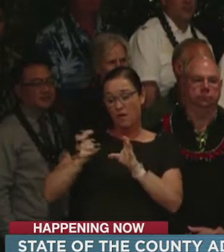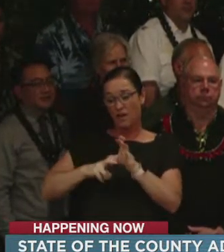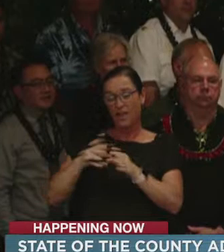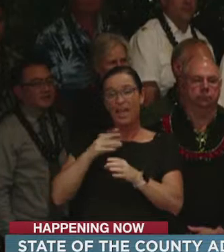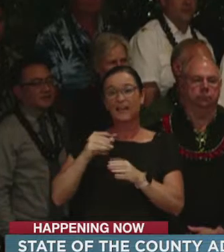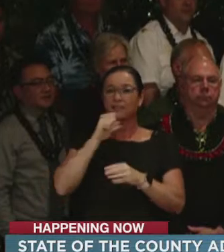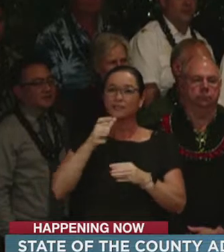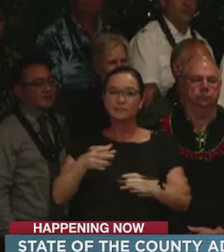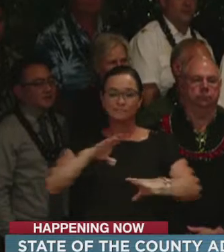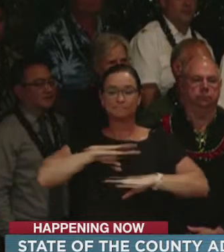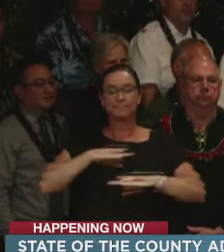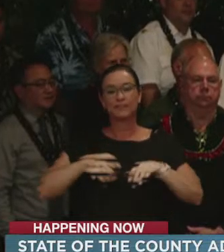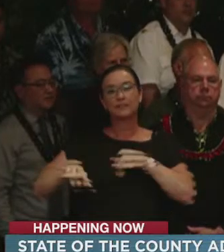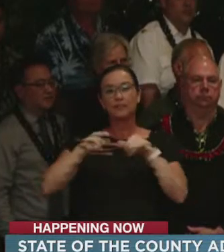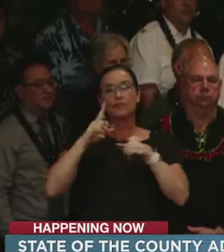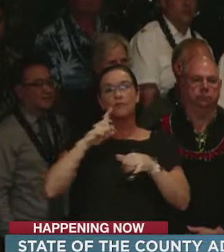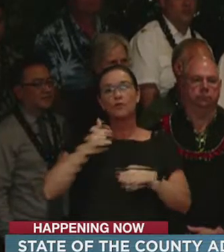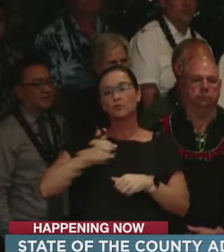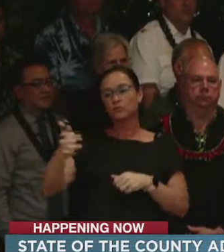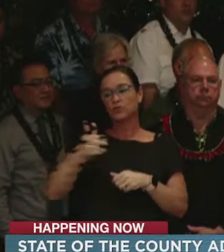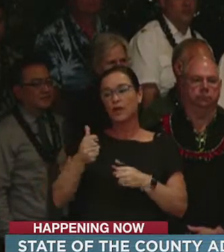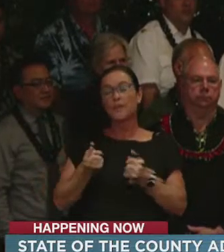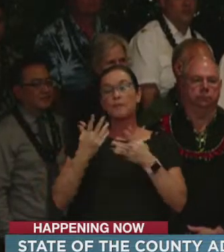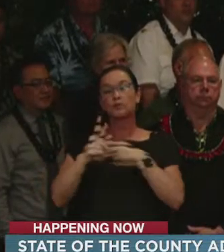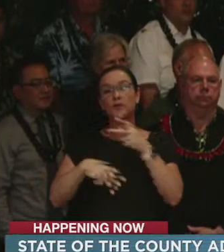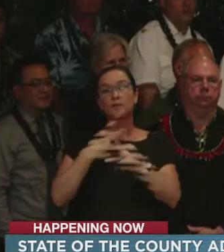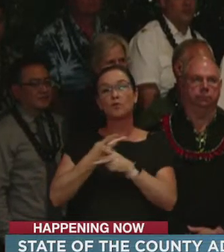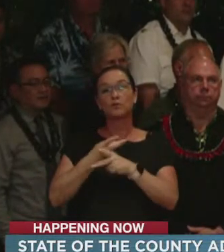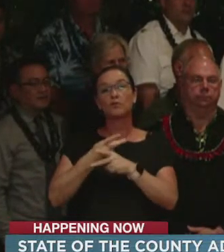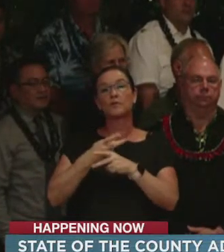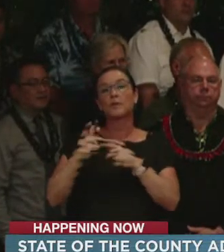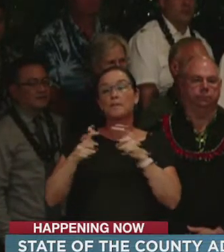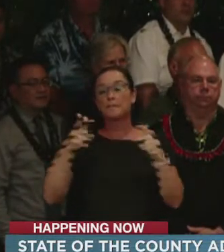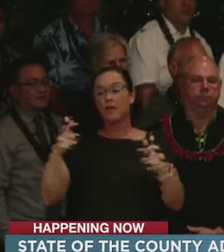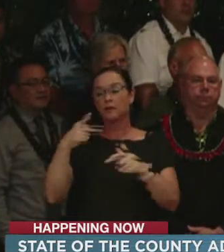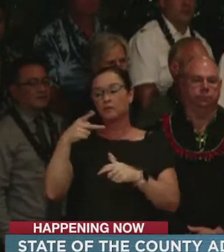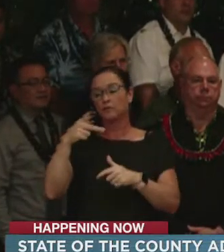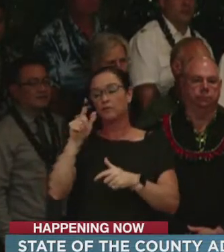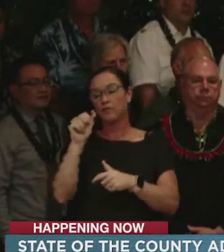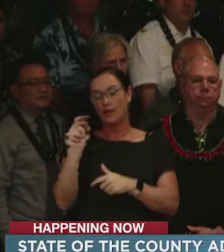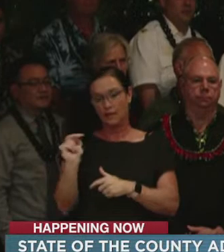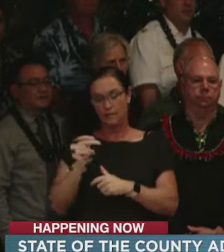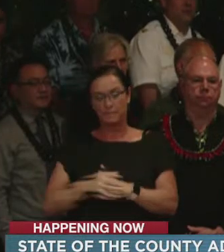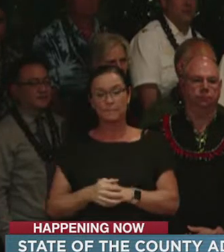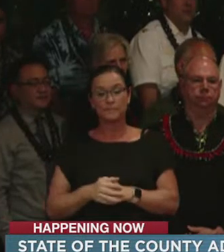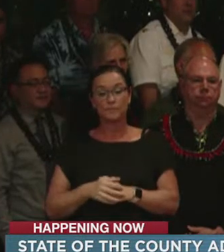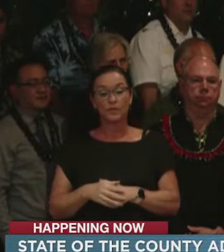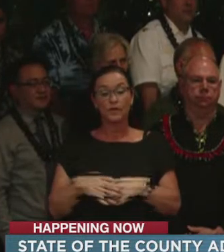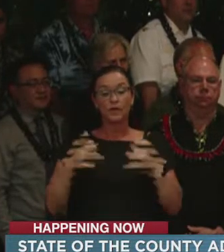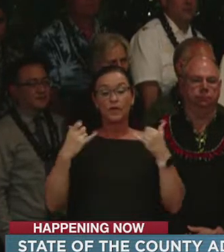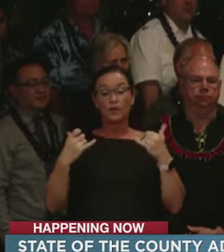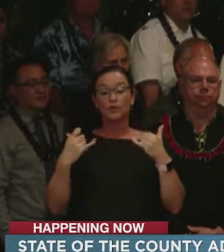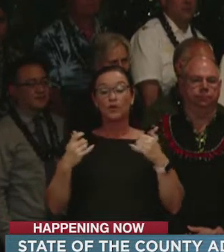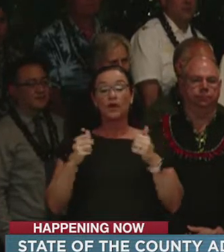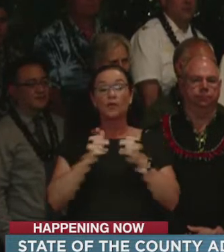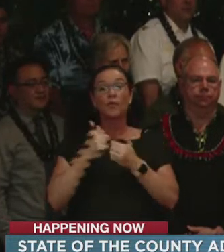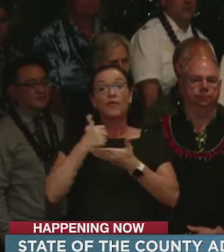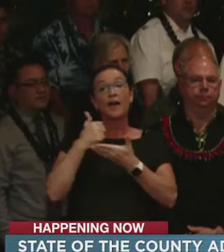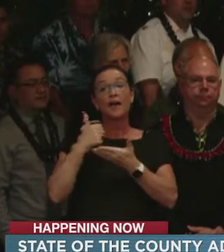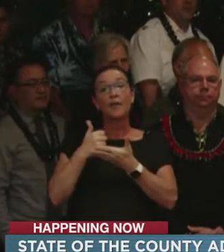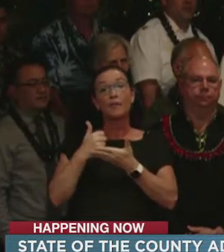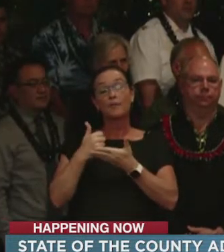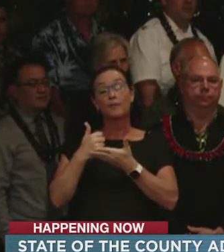of the county's transit and multimodal transportation master plan. Today, with the help and expertise